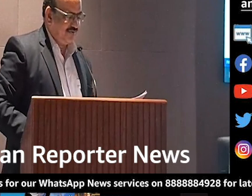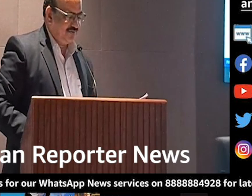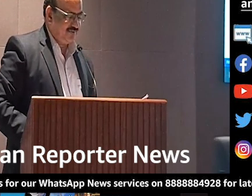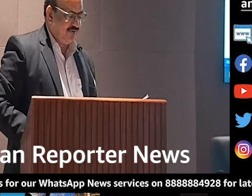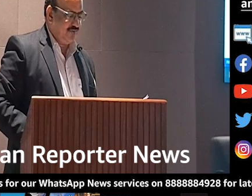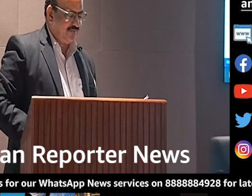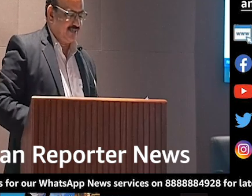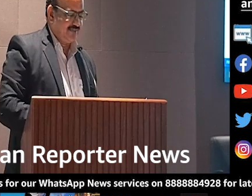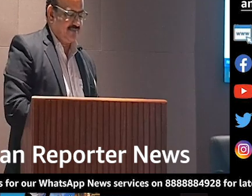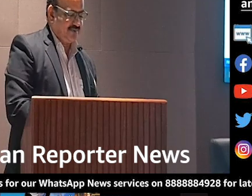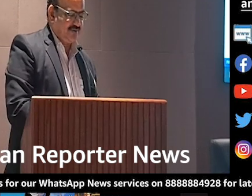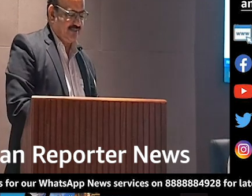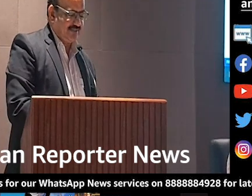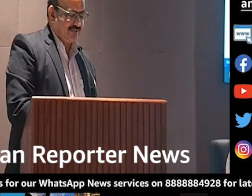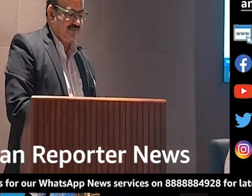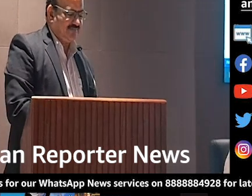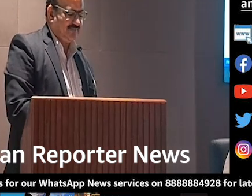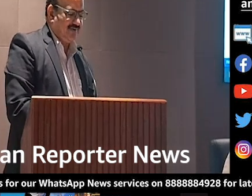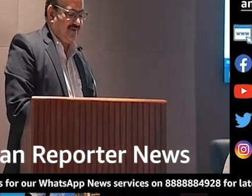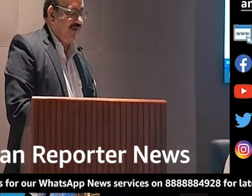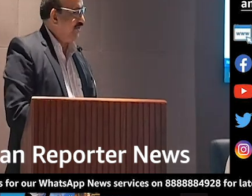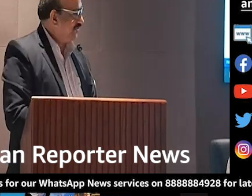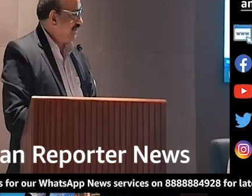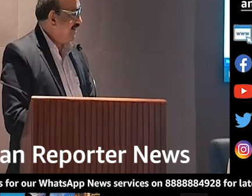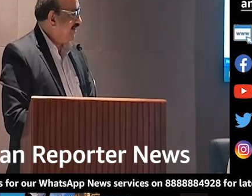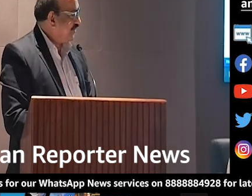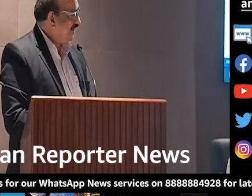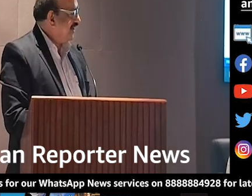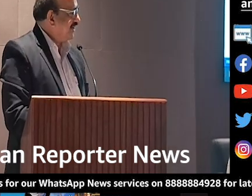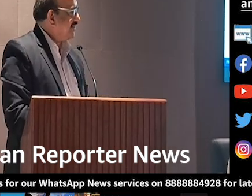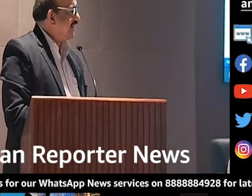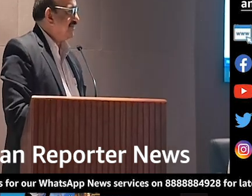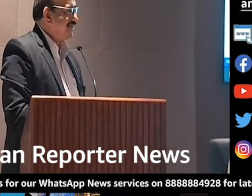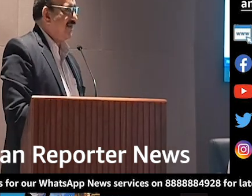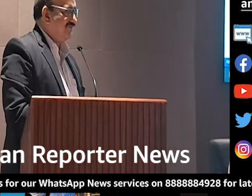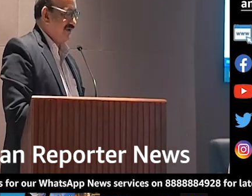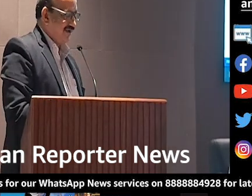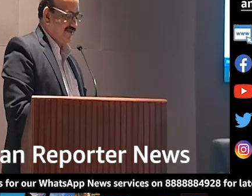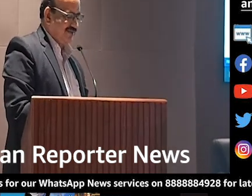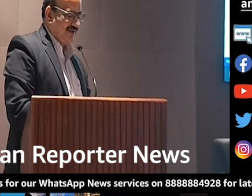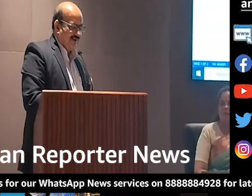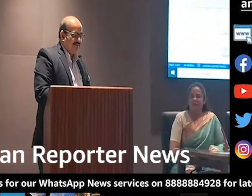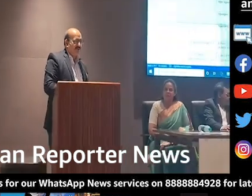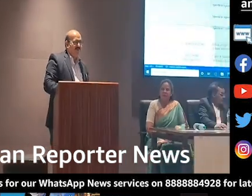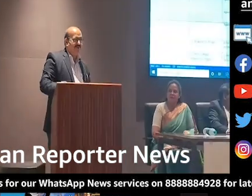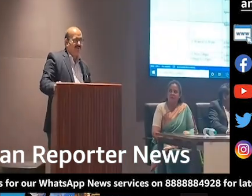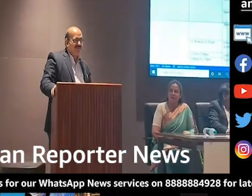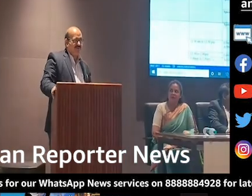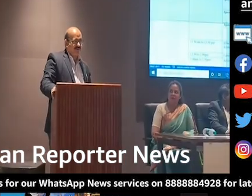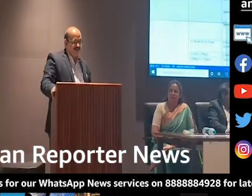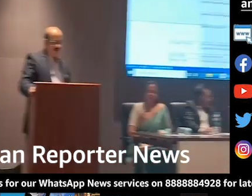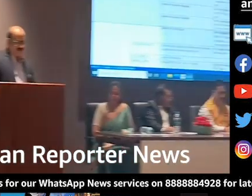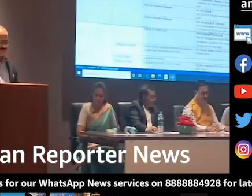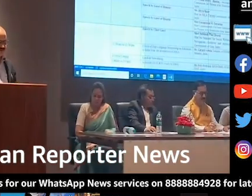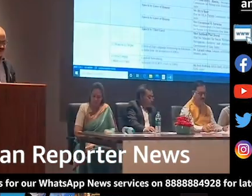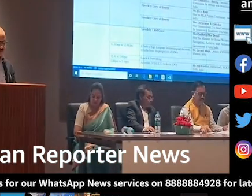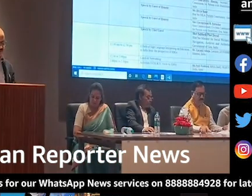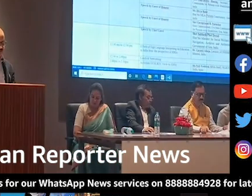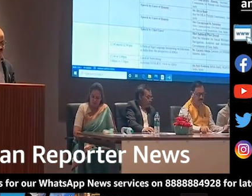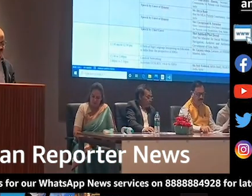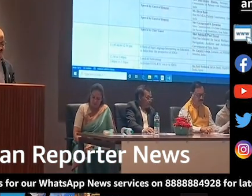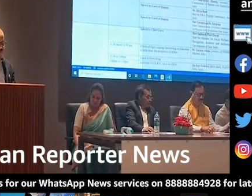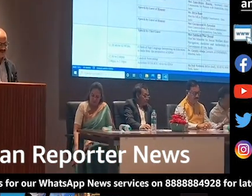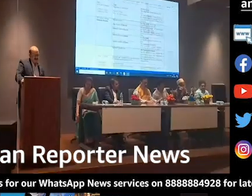Thank you, Sri Guru Prasad Pavaskar sir. You truly understand the significance, importance of this particular